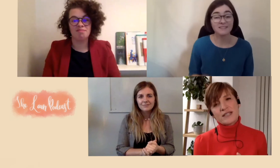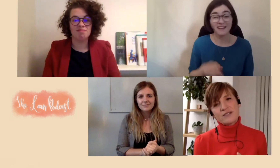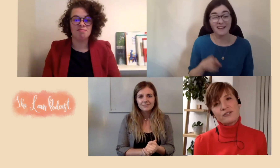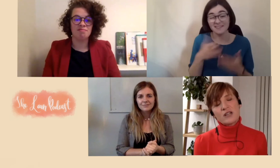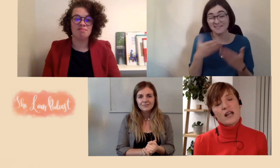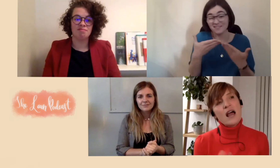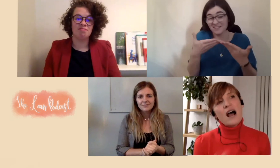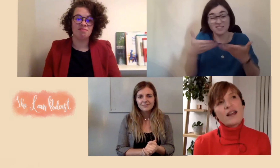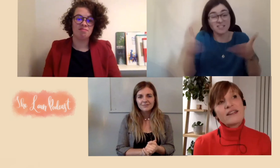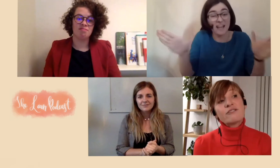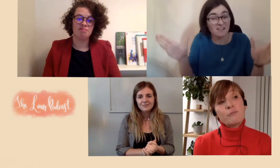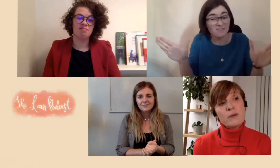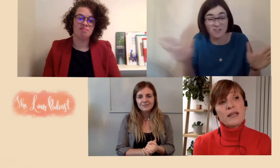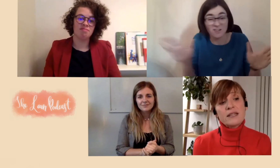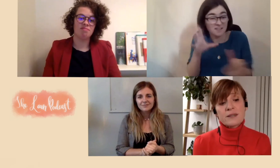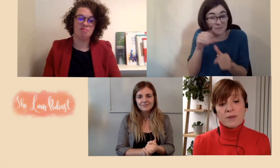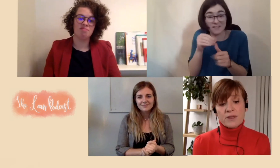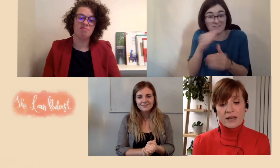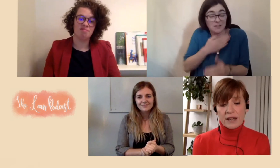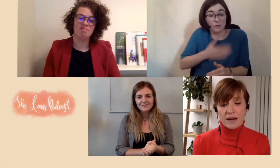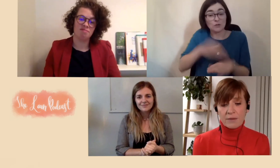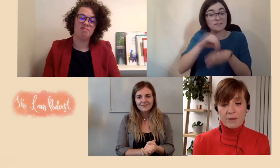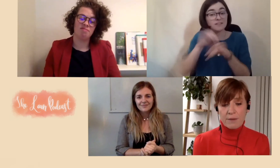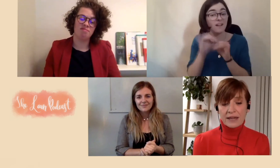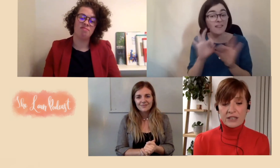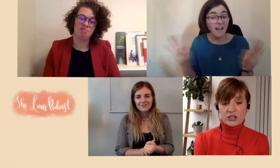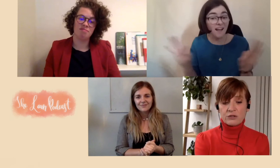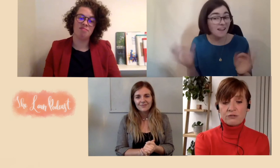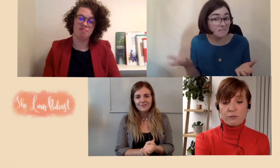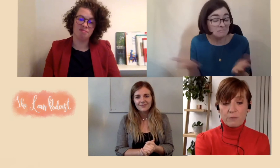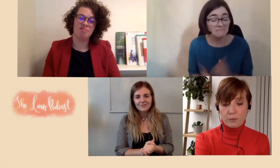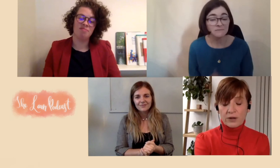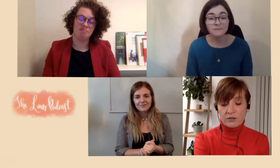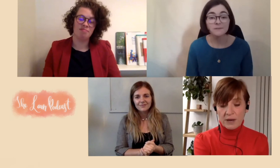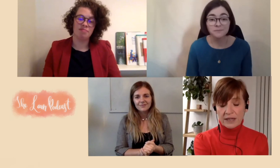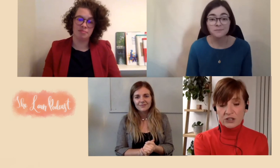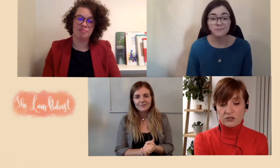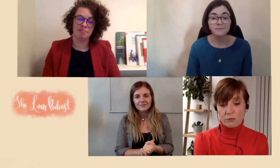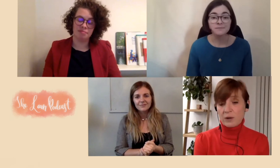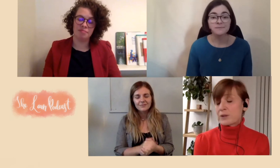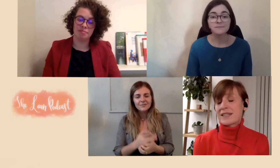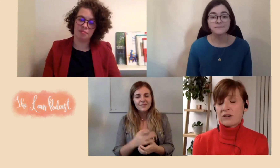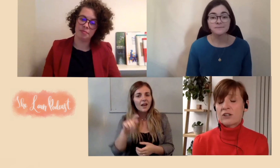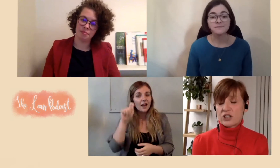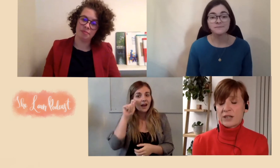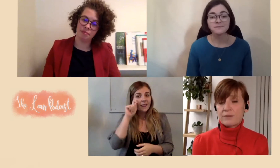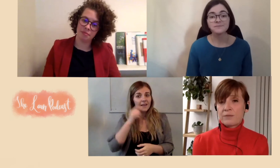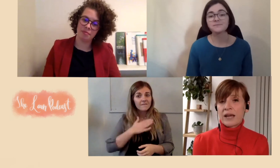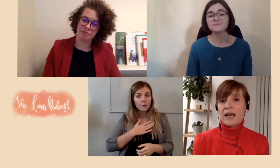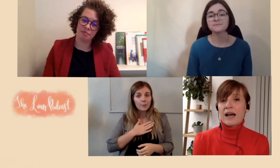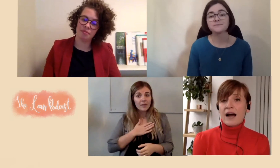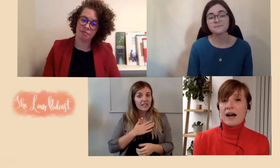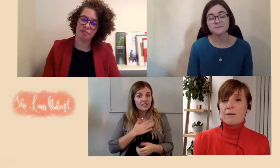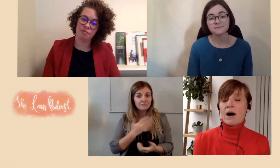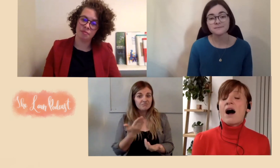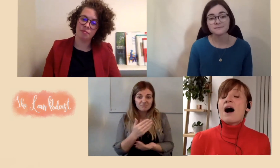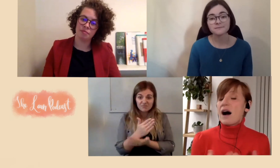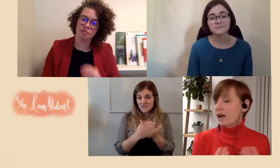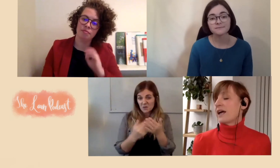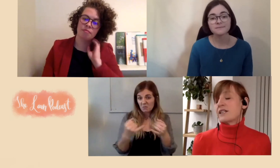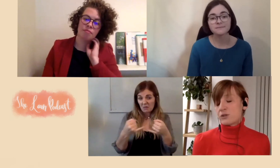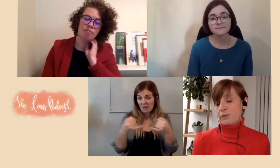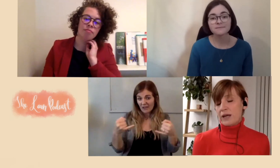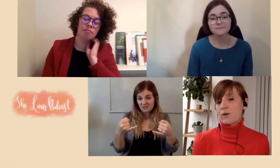and working face to face, some of the boundaries are the same in terms of how we present ourselves. It's